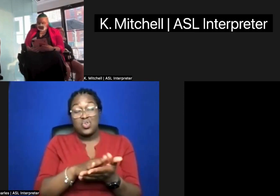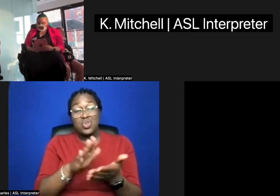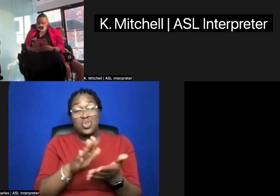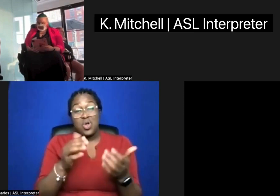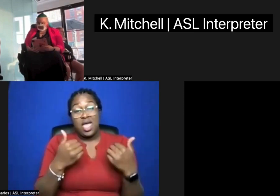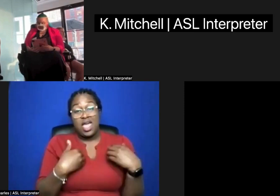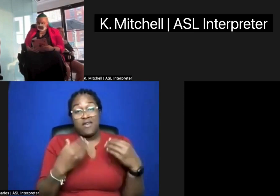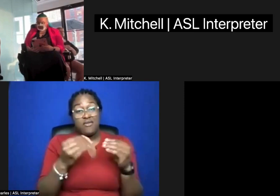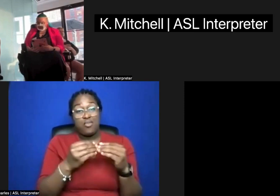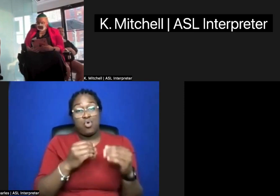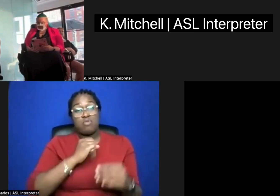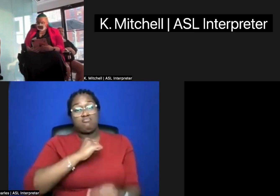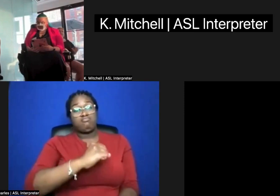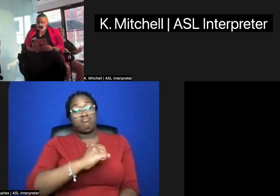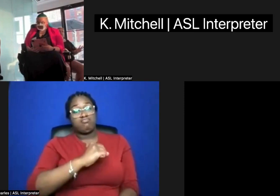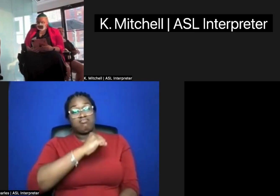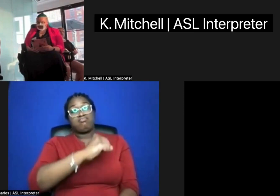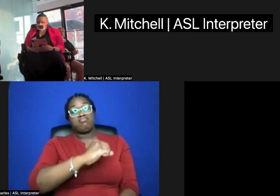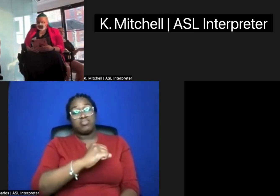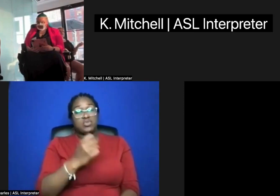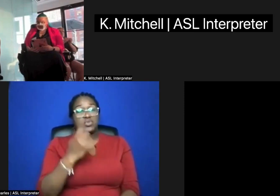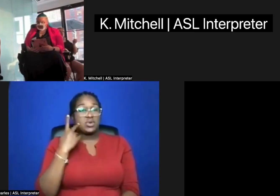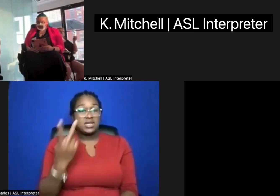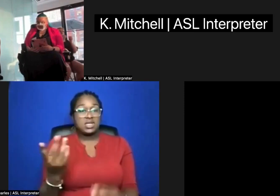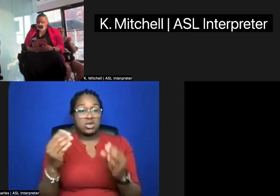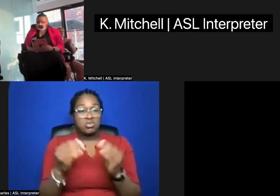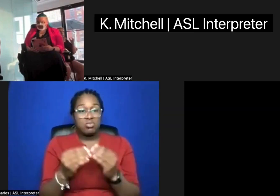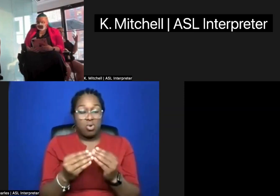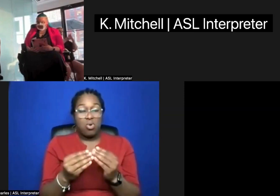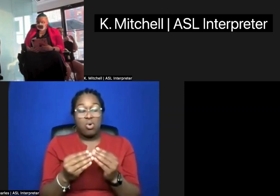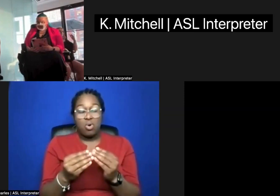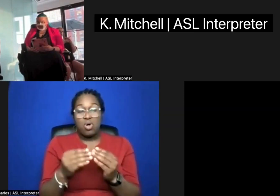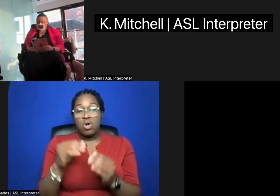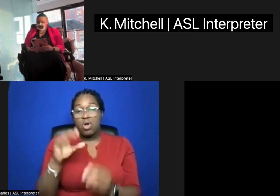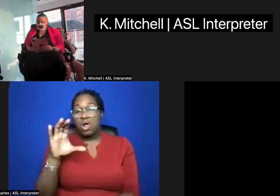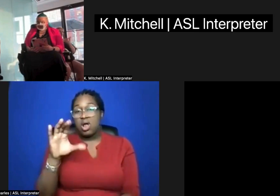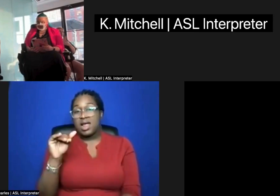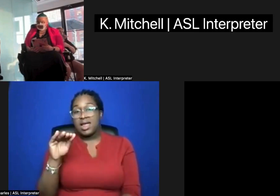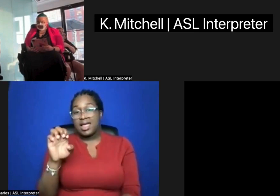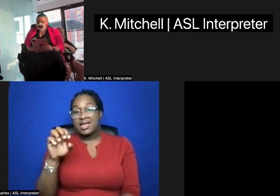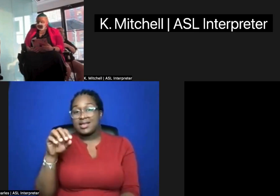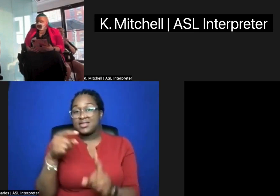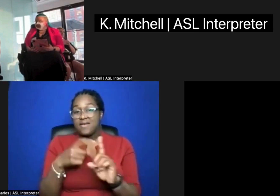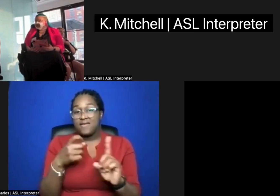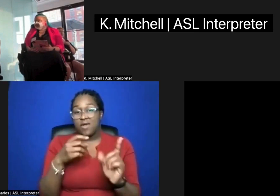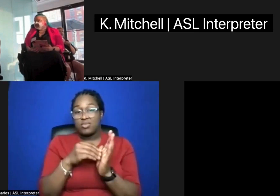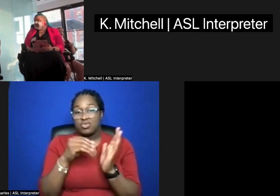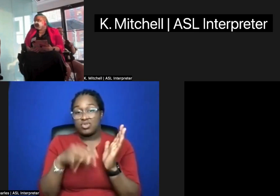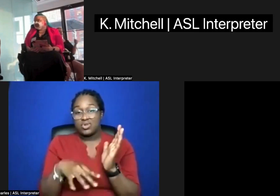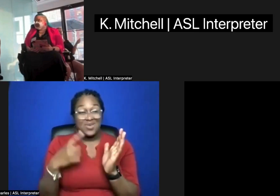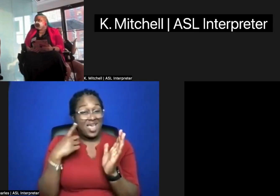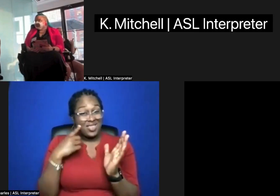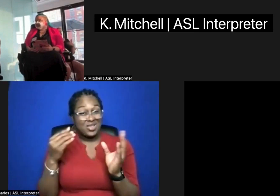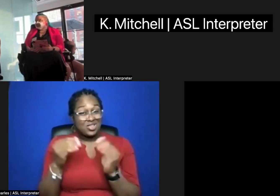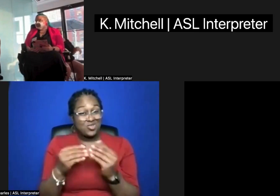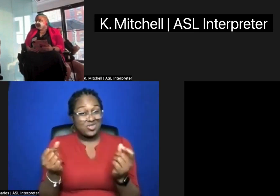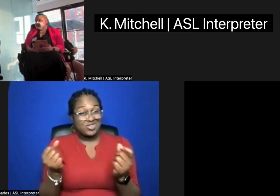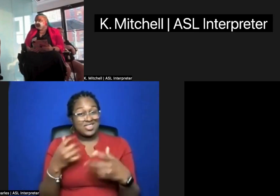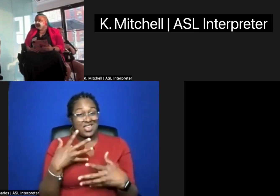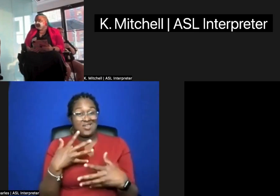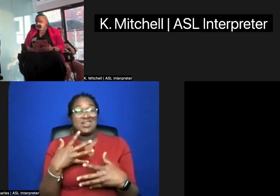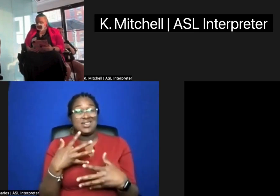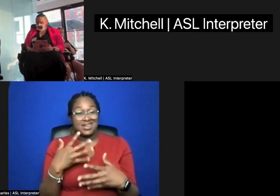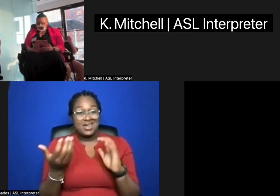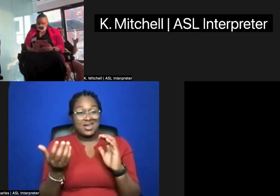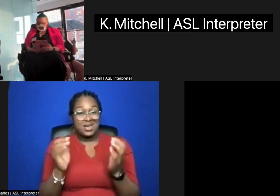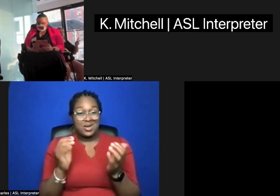bit. And we are seeing more and more cases being brought by students, which I think sometimes is even scarier than persons